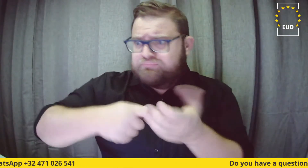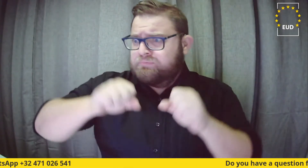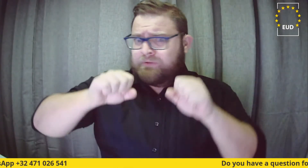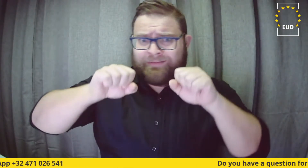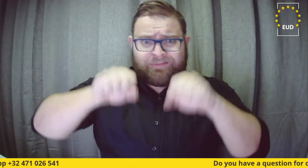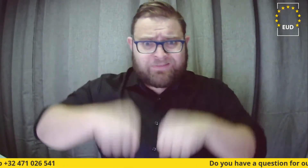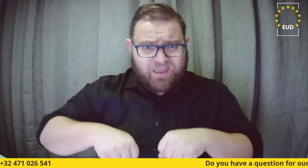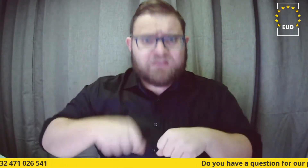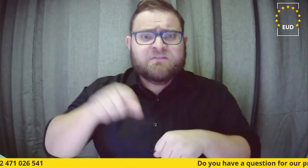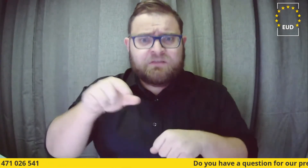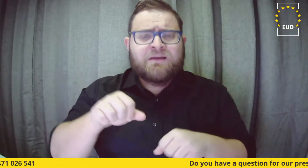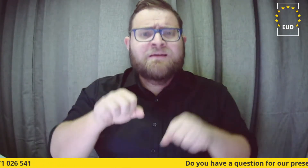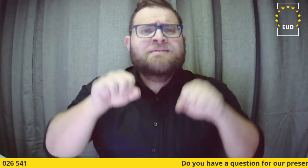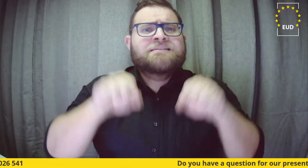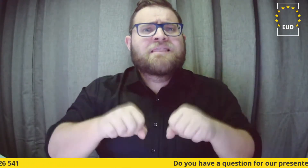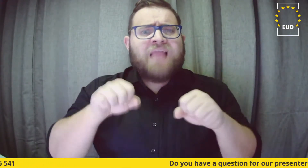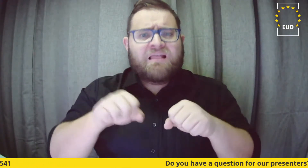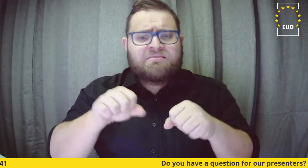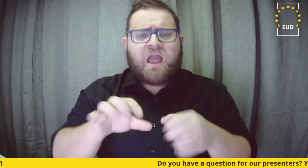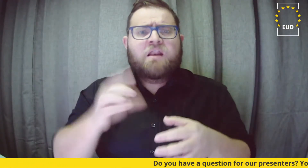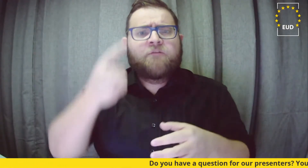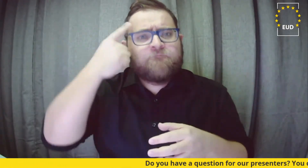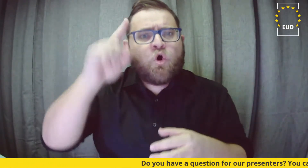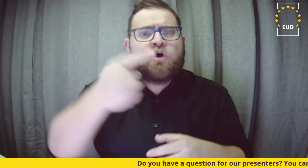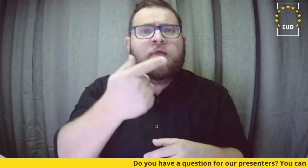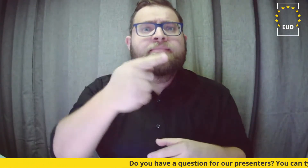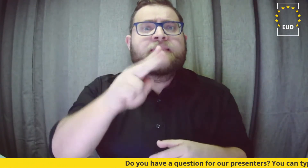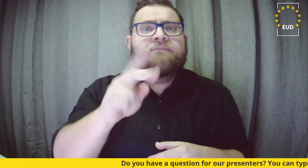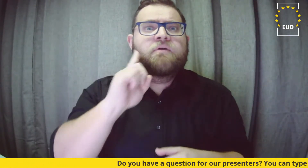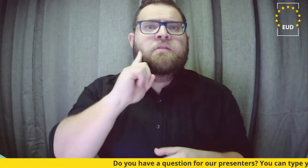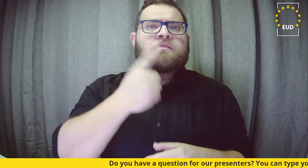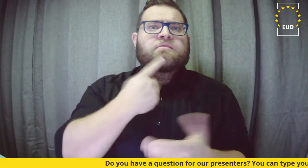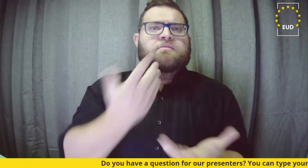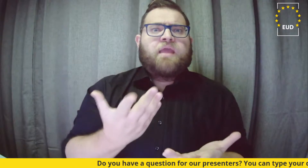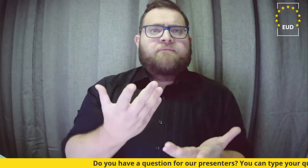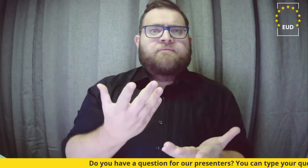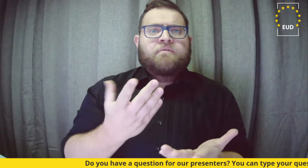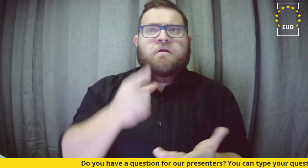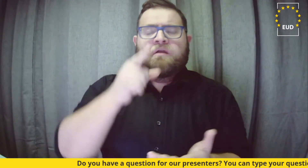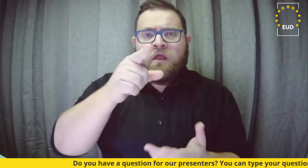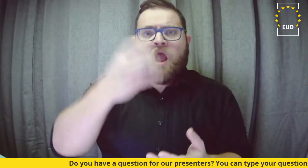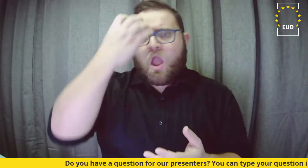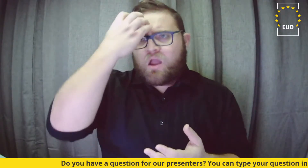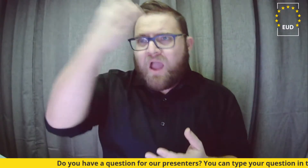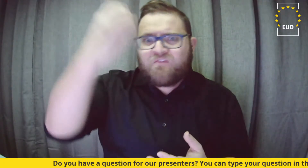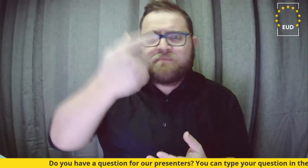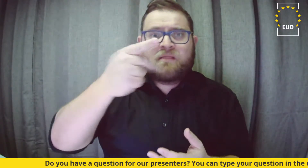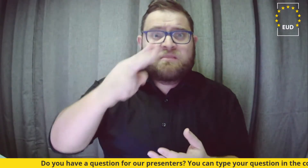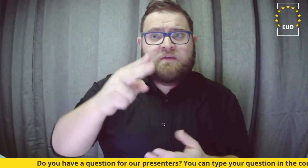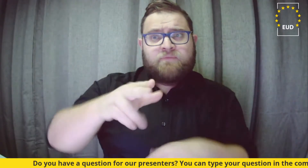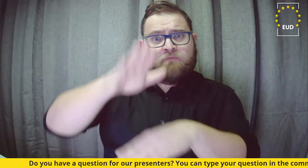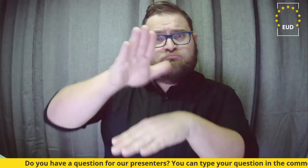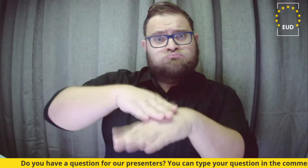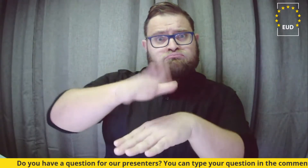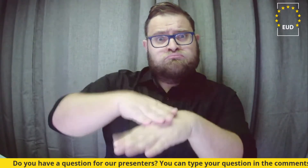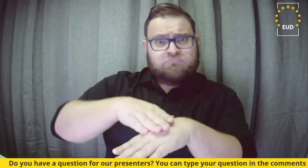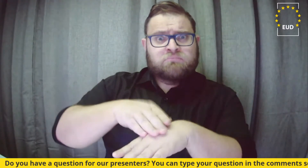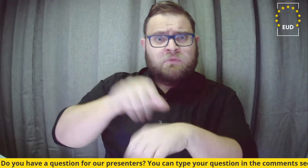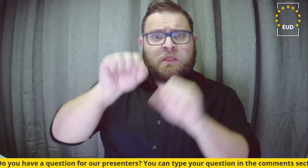for maybe the minimum size of the interpreter on screen, and perhaps this standard for accessible